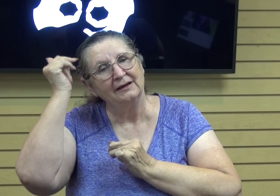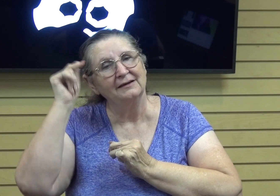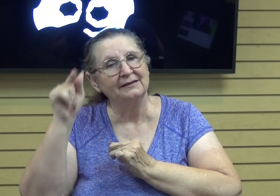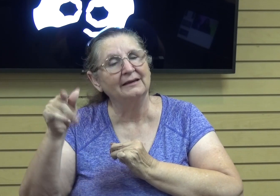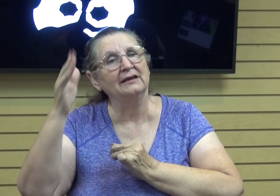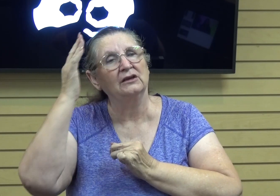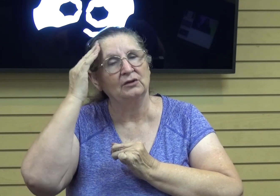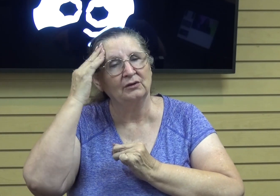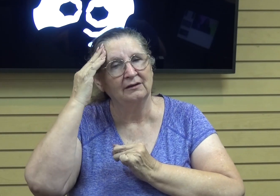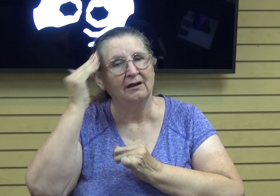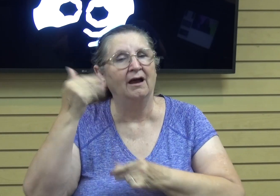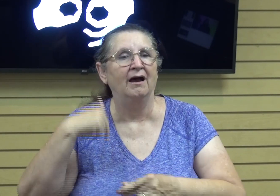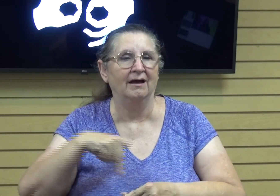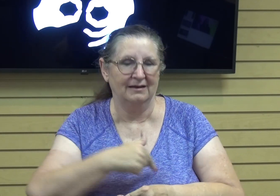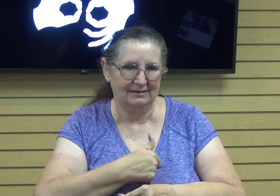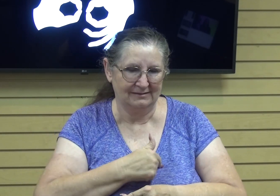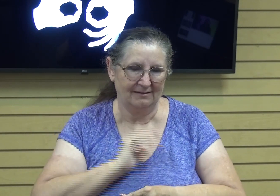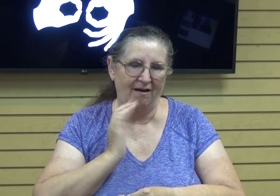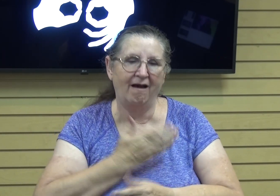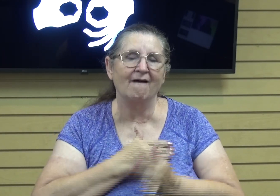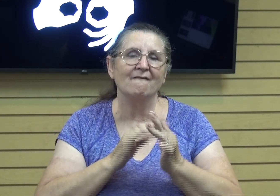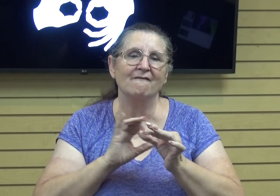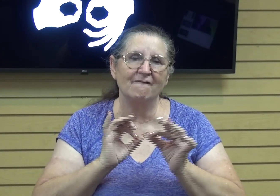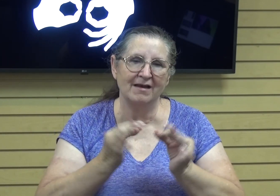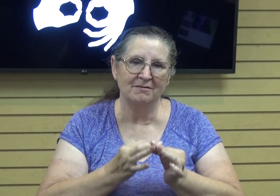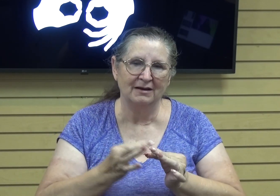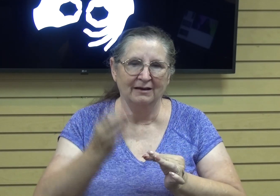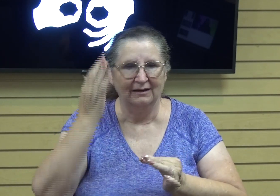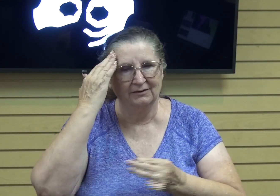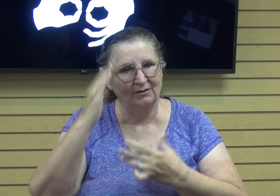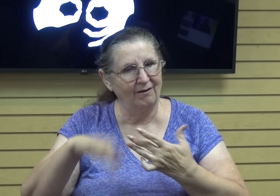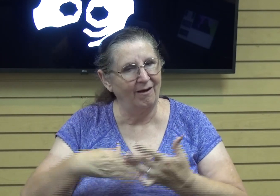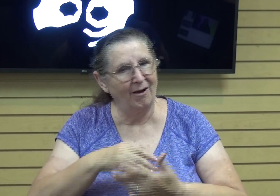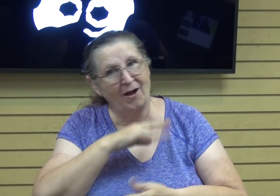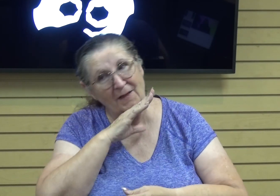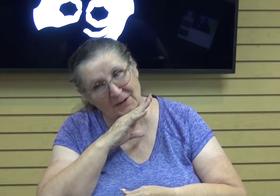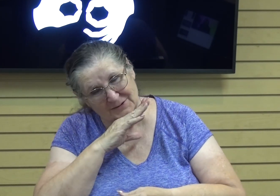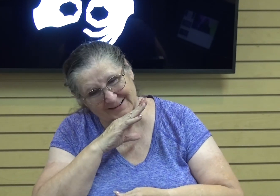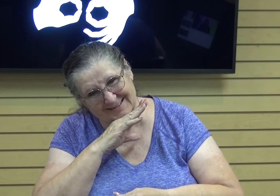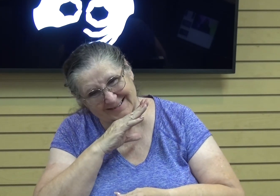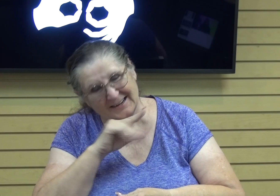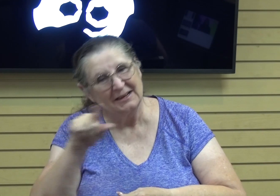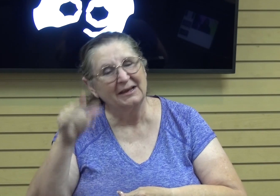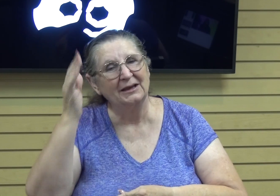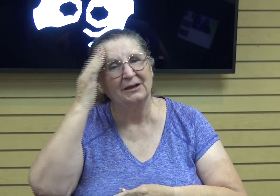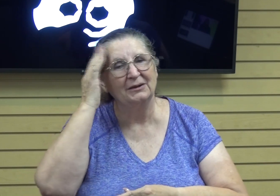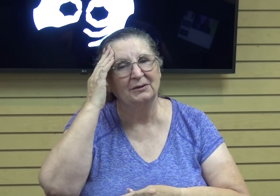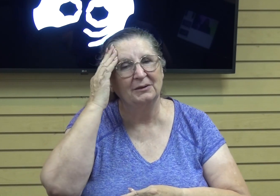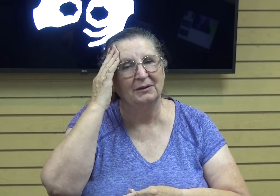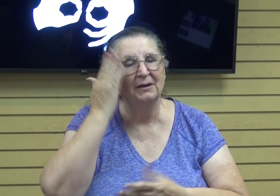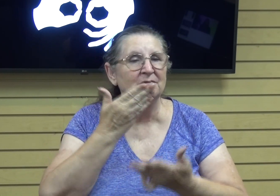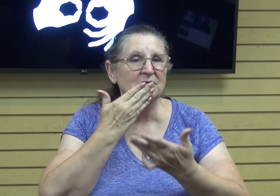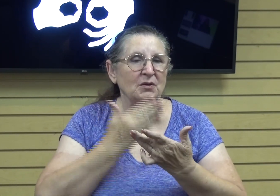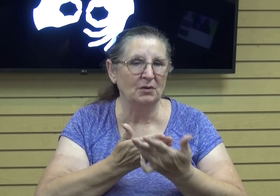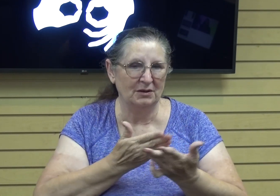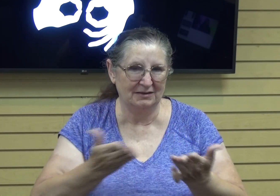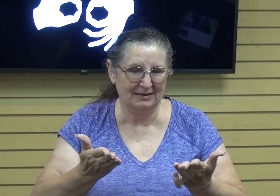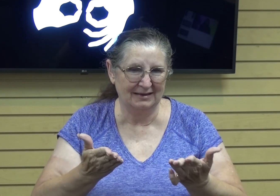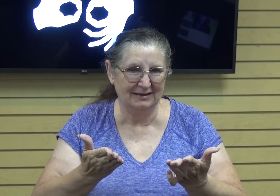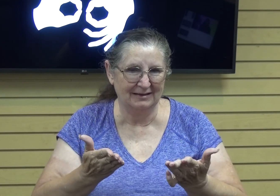knows us. He knows our family. He knows all the dirt, and he knows all the good things. And the reason why he